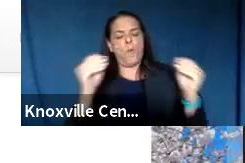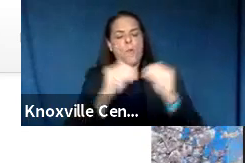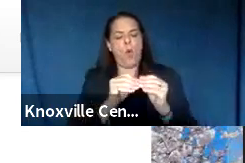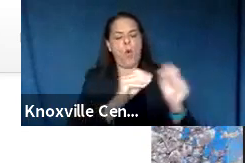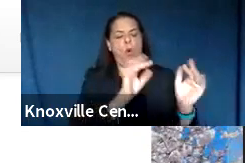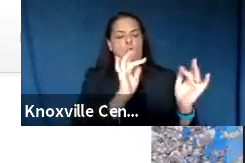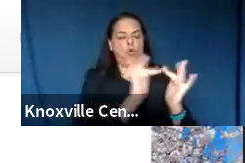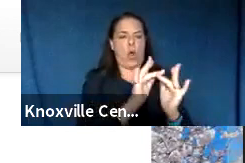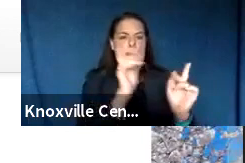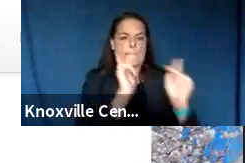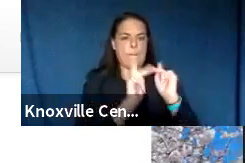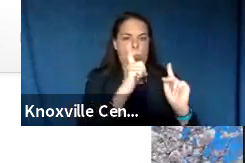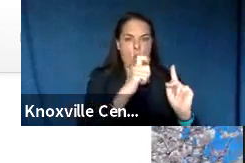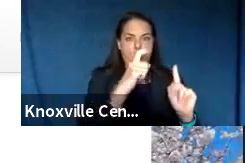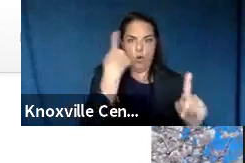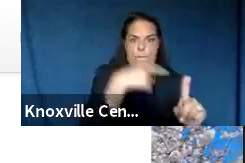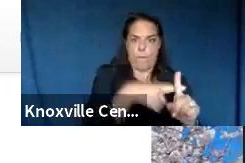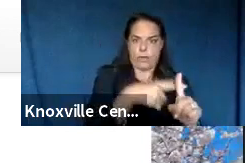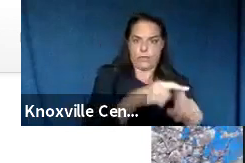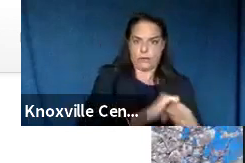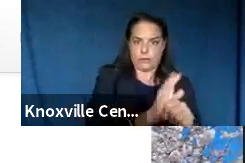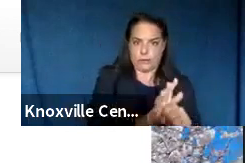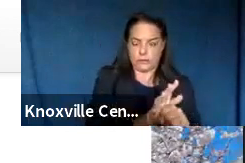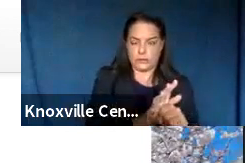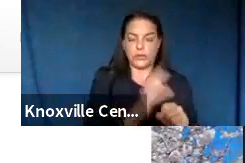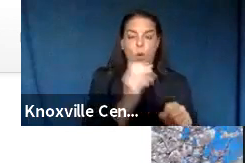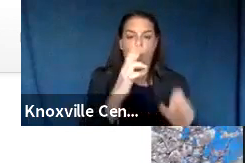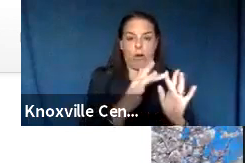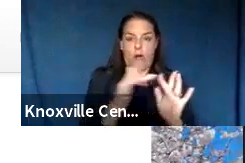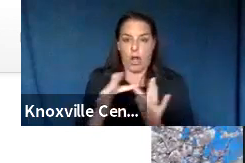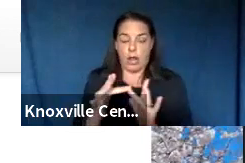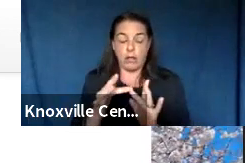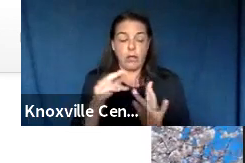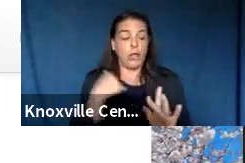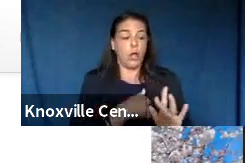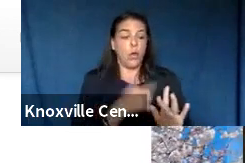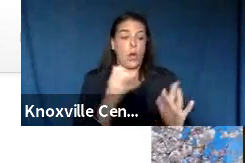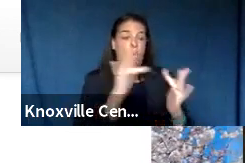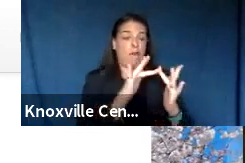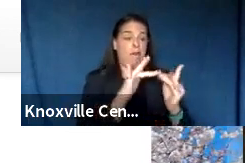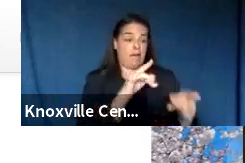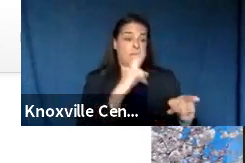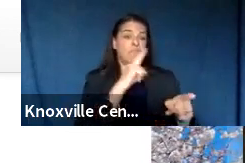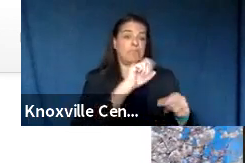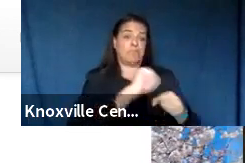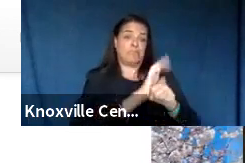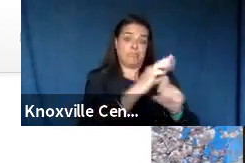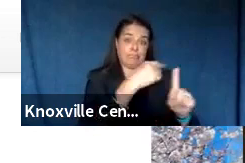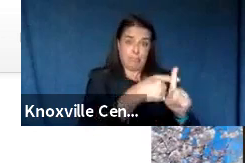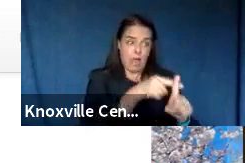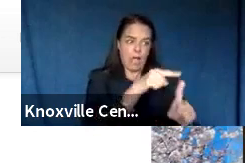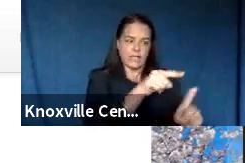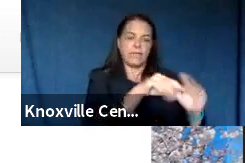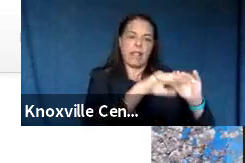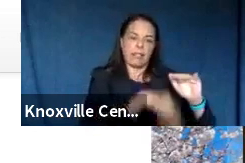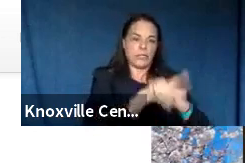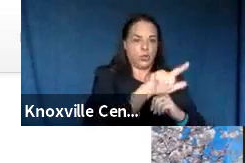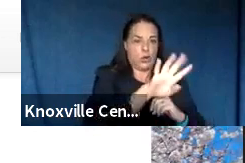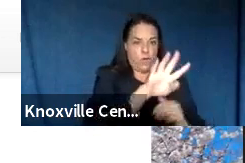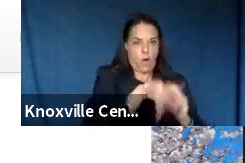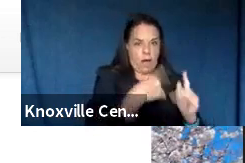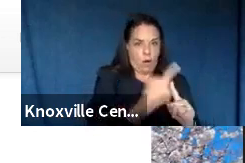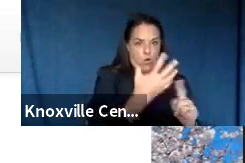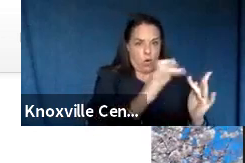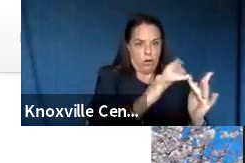capability. For this benchmark, we aim to reach out to cases within 24 hours and close contacts within 48 hours.